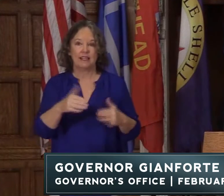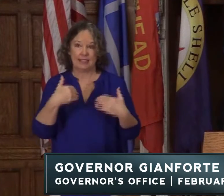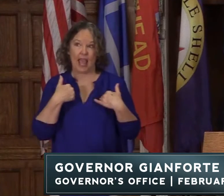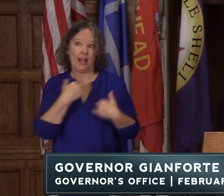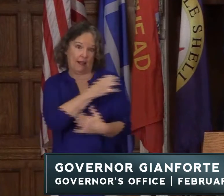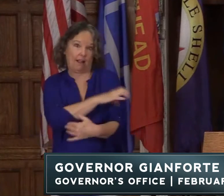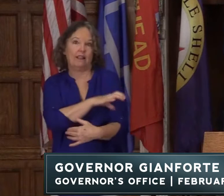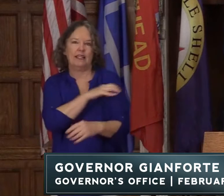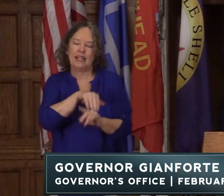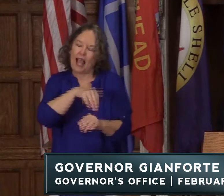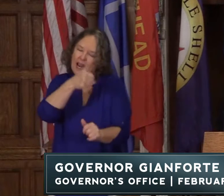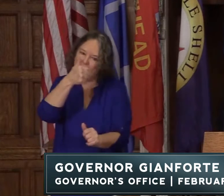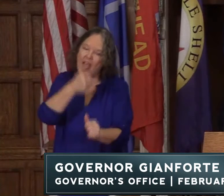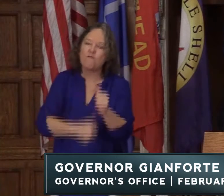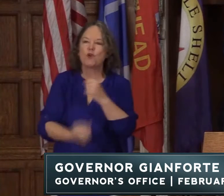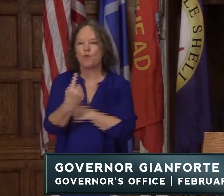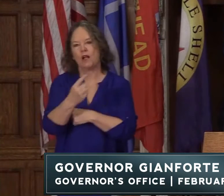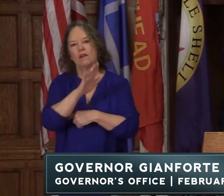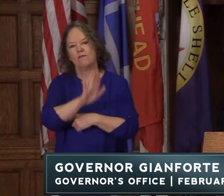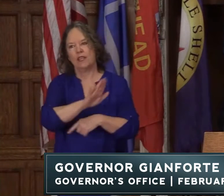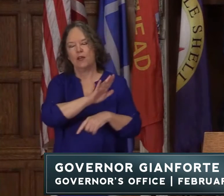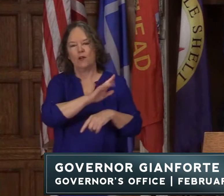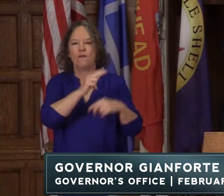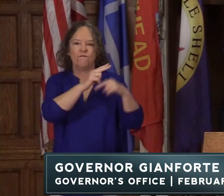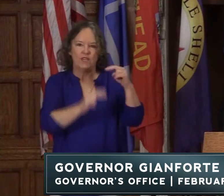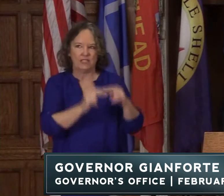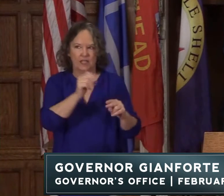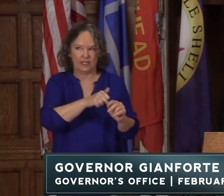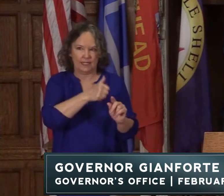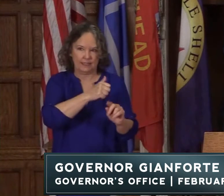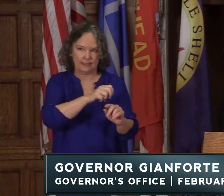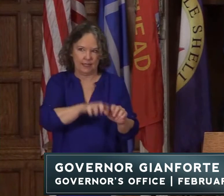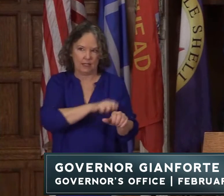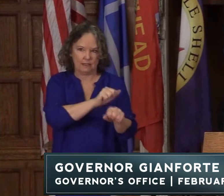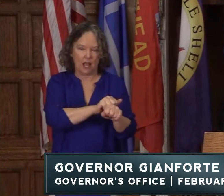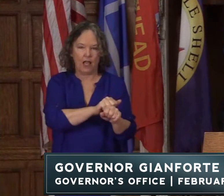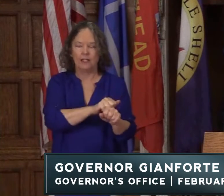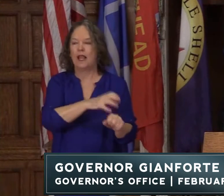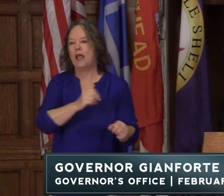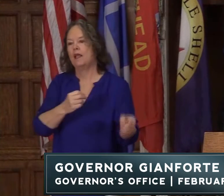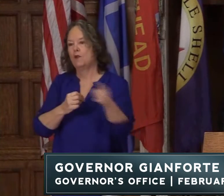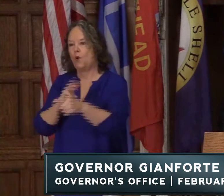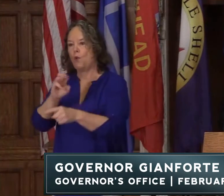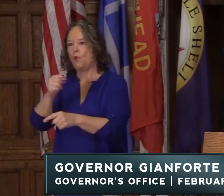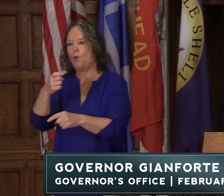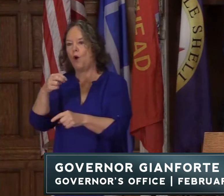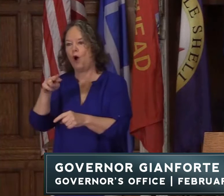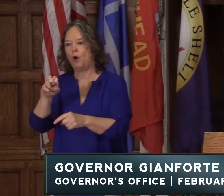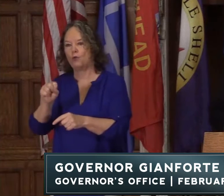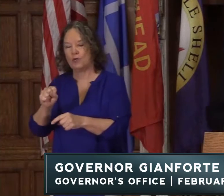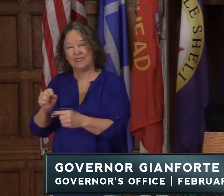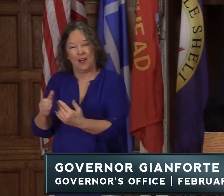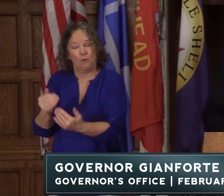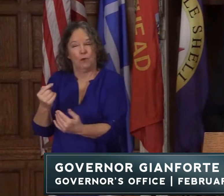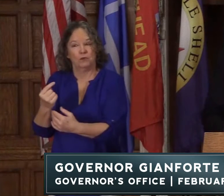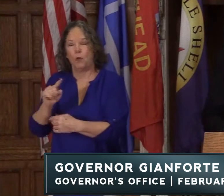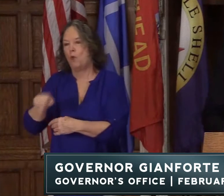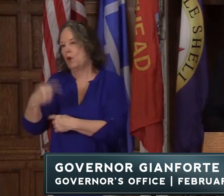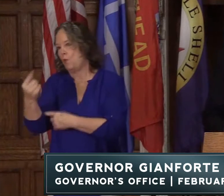of their assigned facilities, and Walgreens has one facility remaining. So we're virtually there in terms of taking